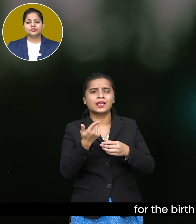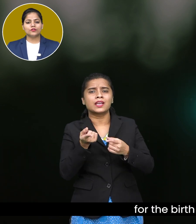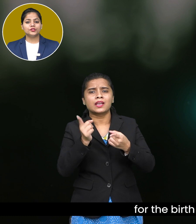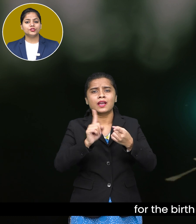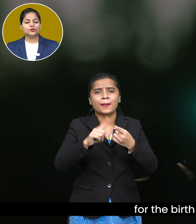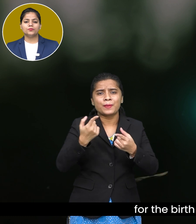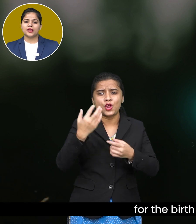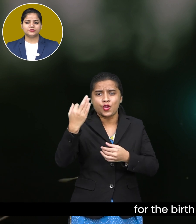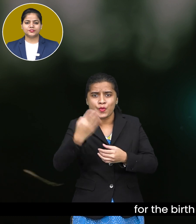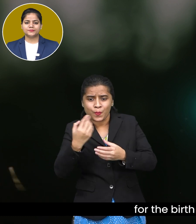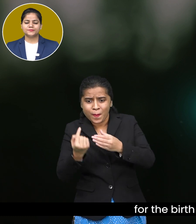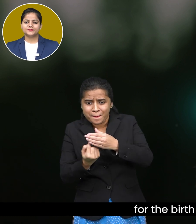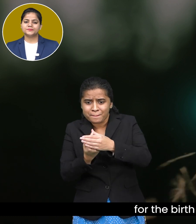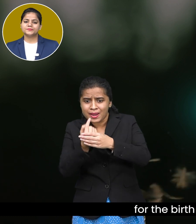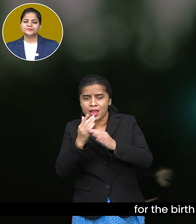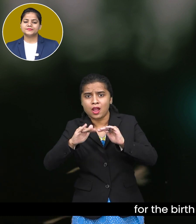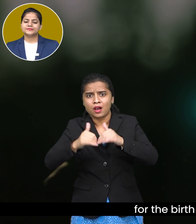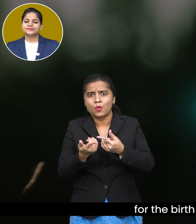the birth of the new plant.